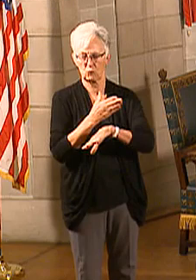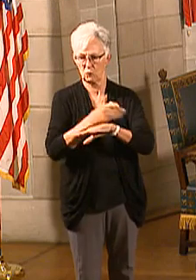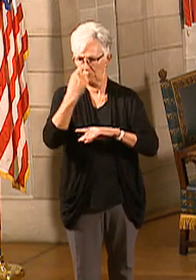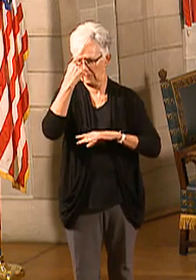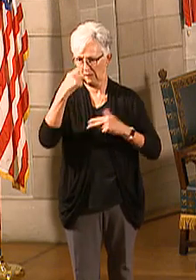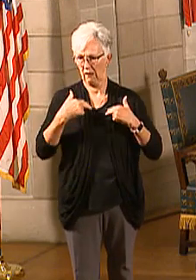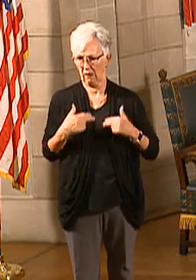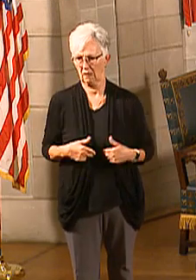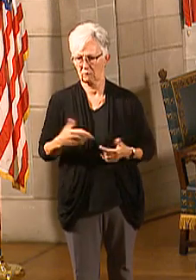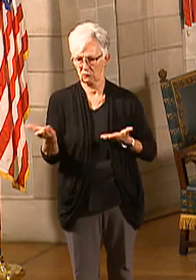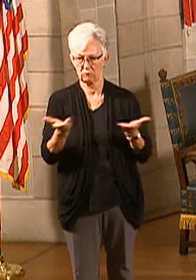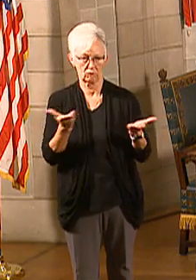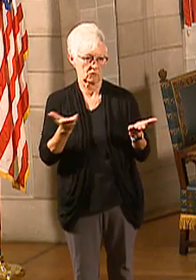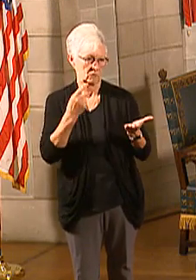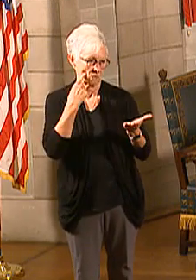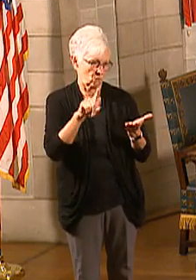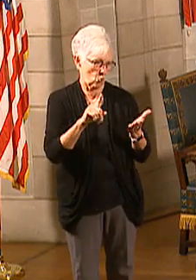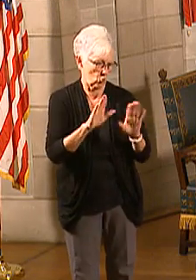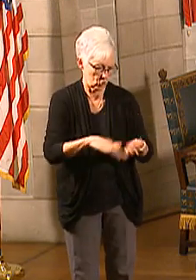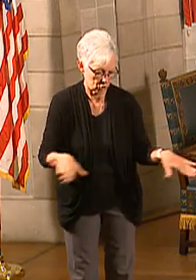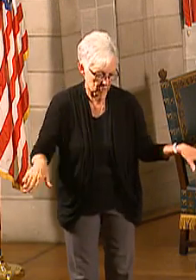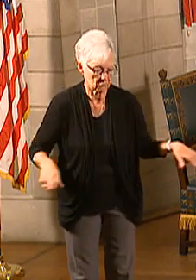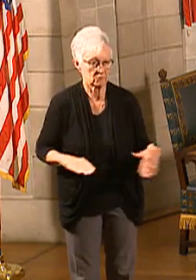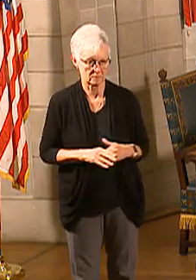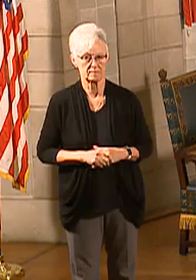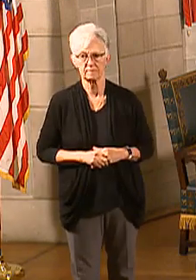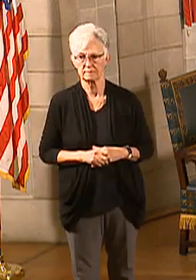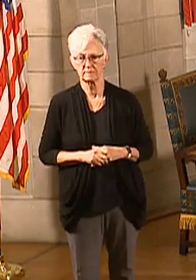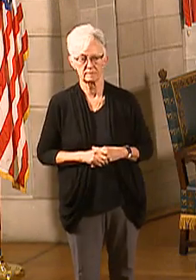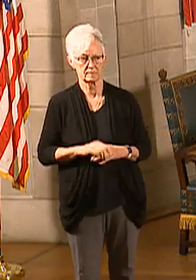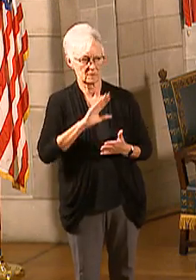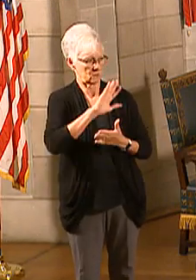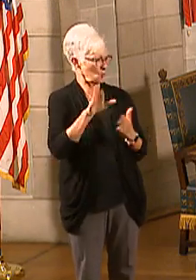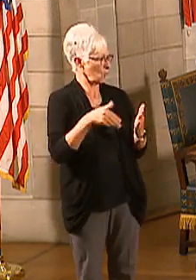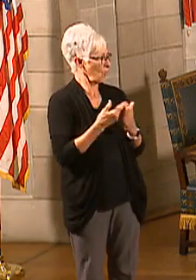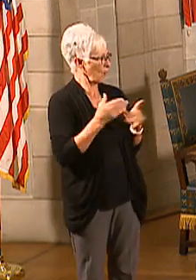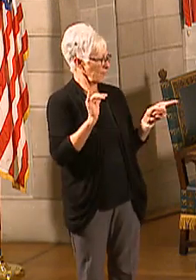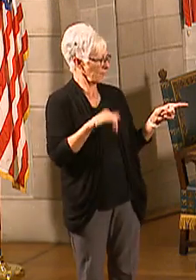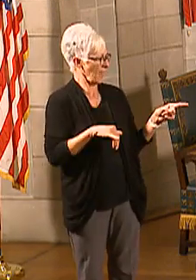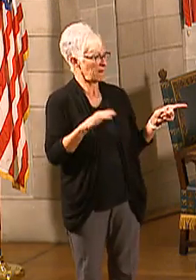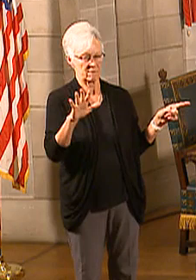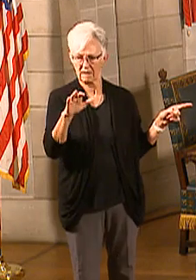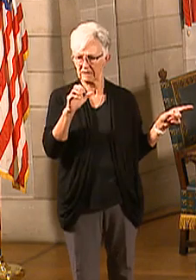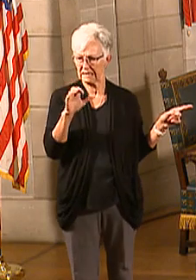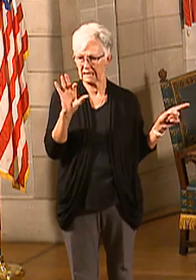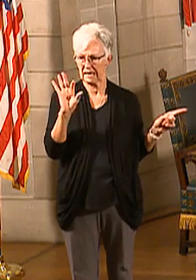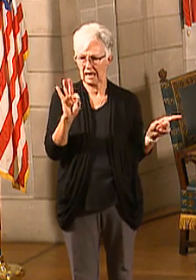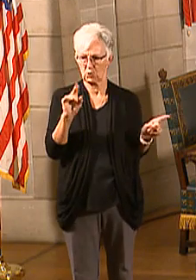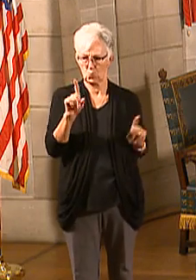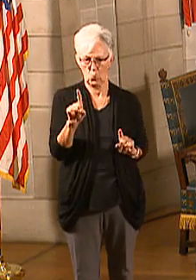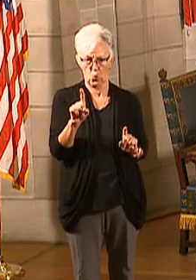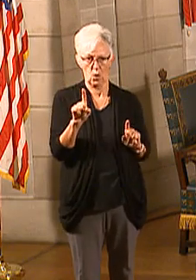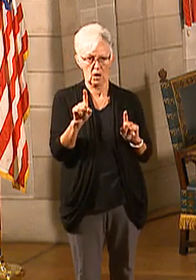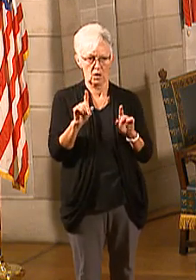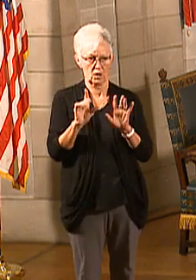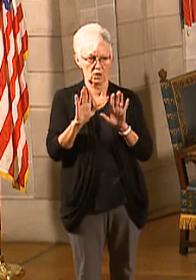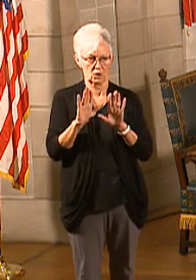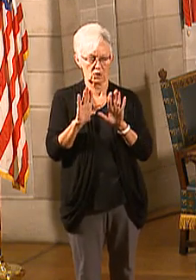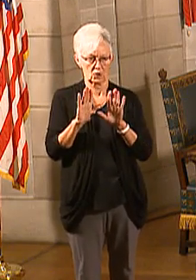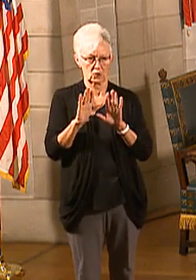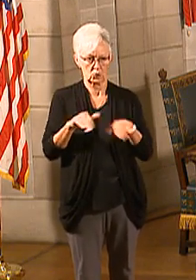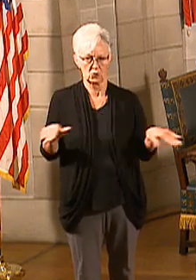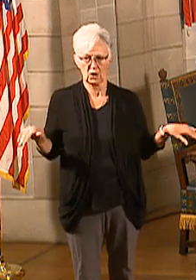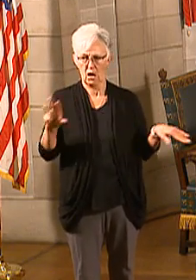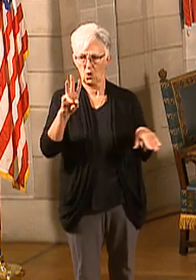kids. So those are all some of the steps we've taken. Oh, I got it written down right here. 591 child